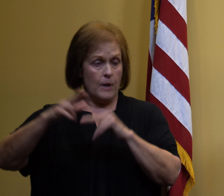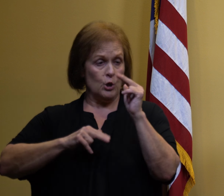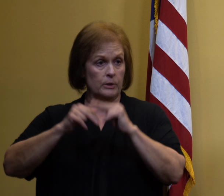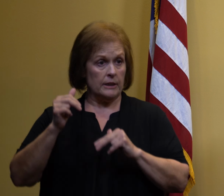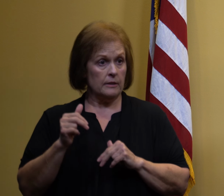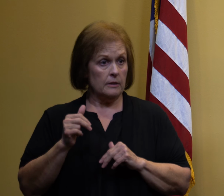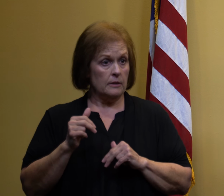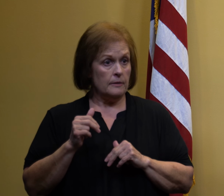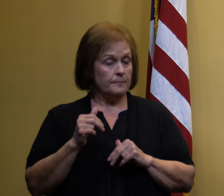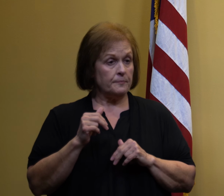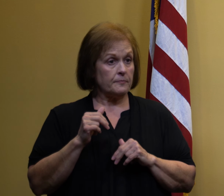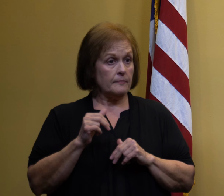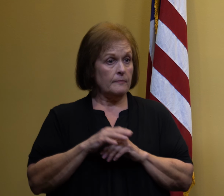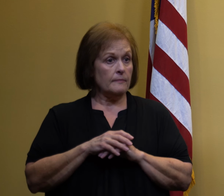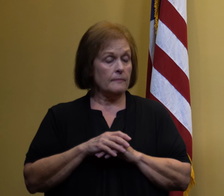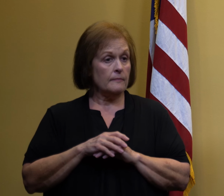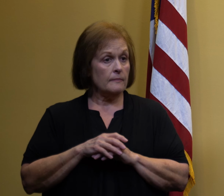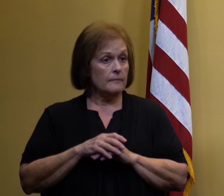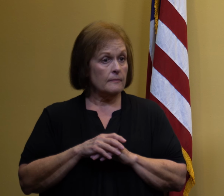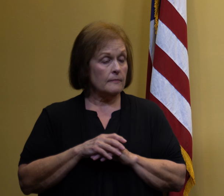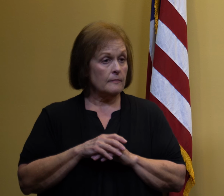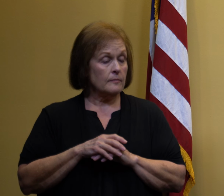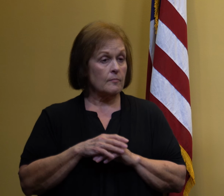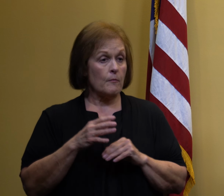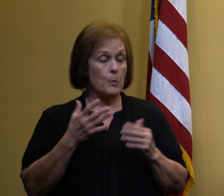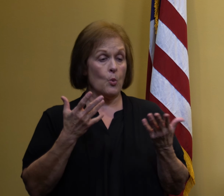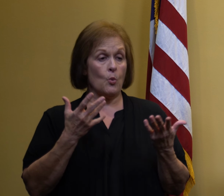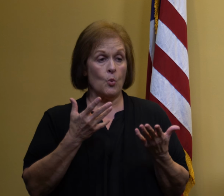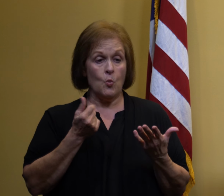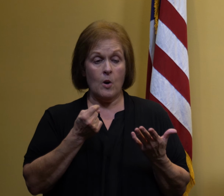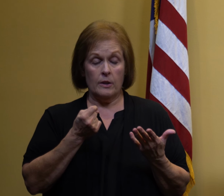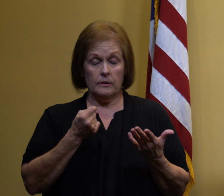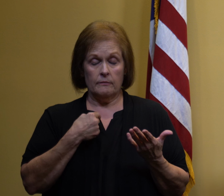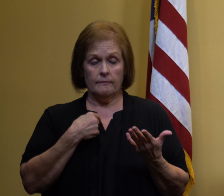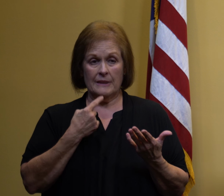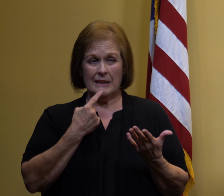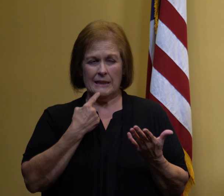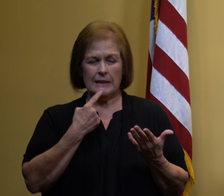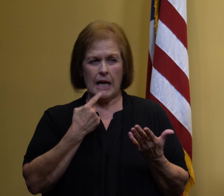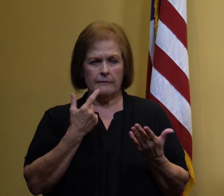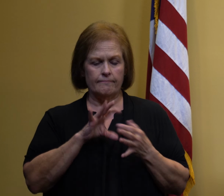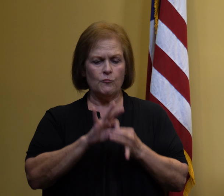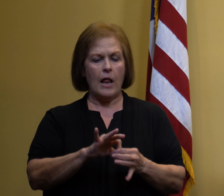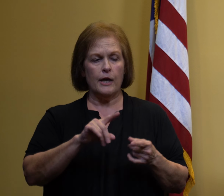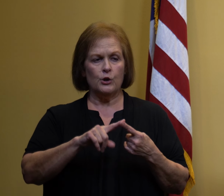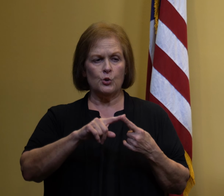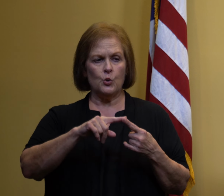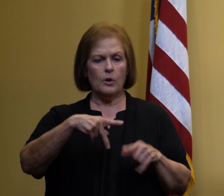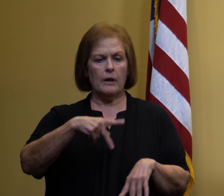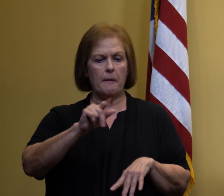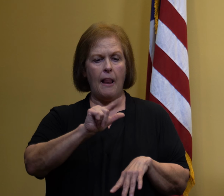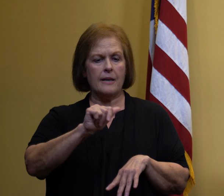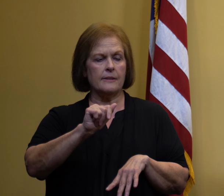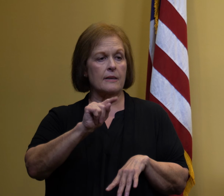city is in a posture to begin resuming fines, daily fines? Well, what I will say is what I said relative to Plaza Tower.